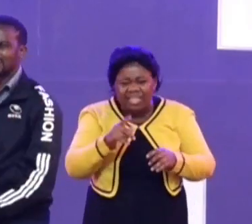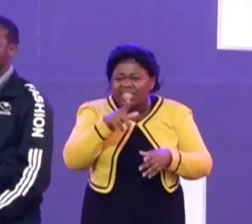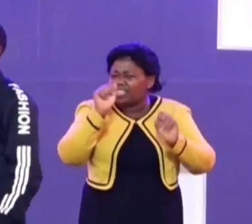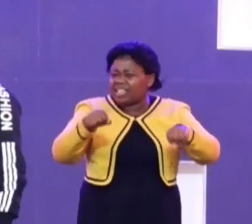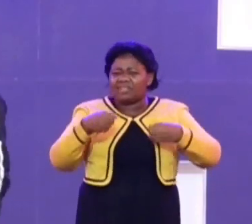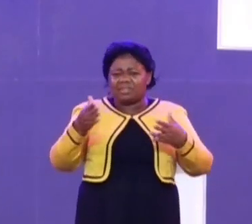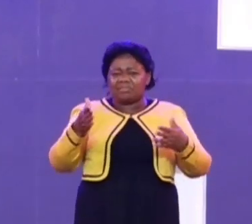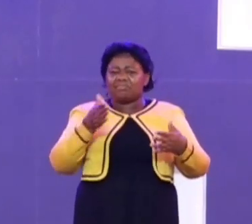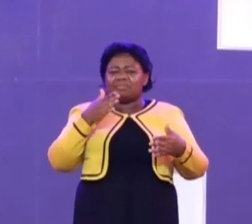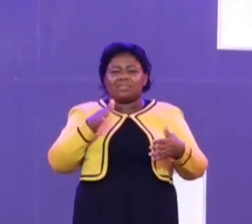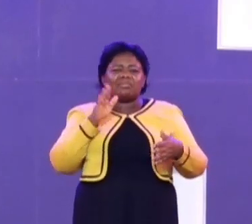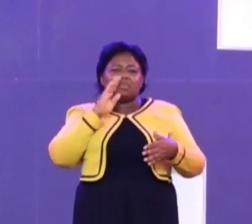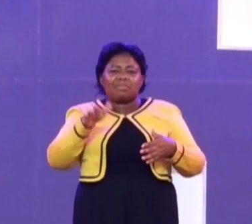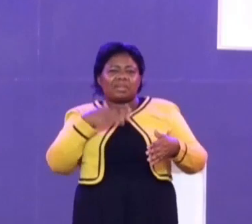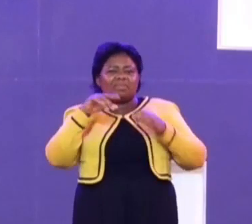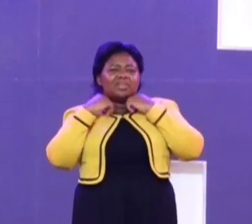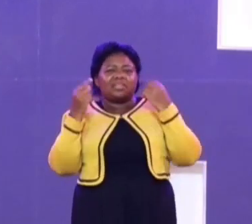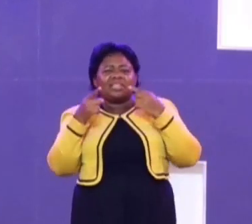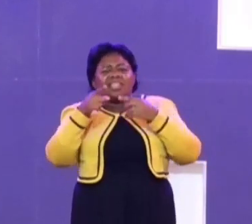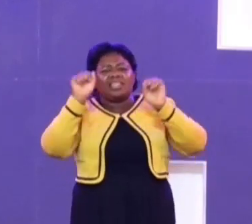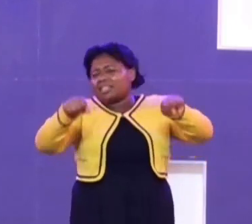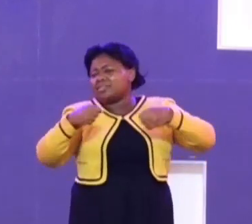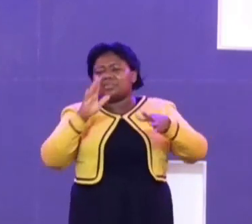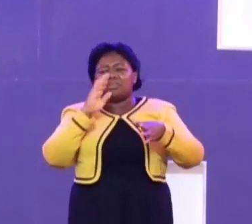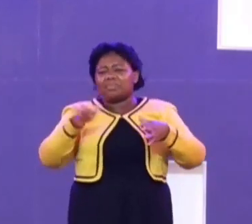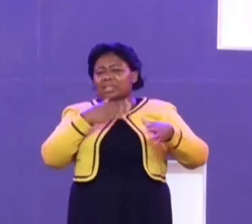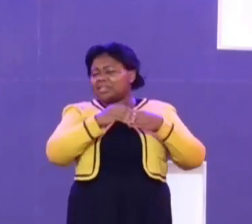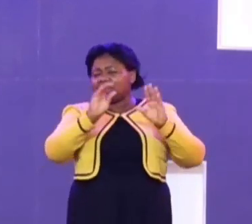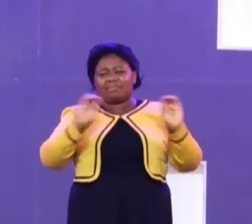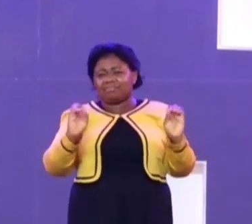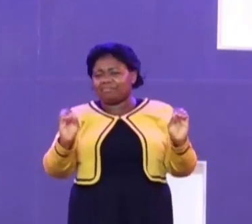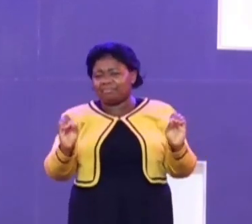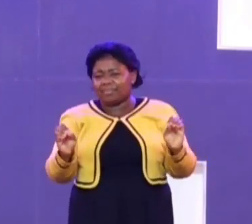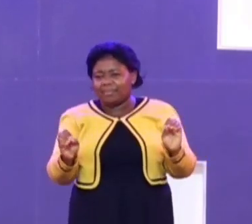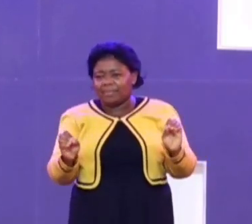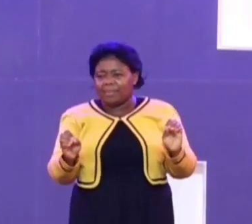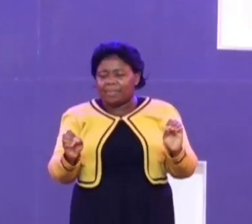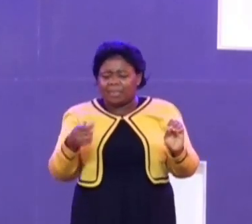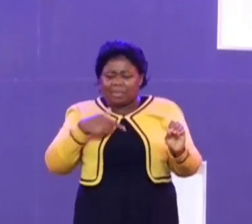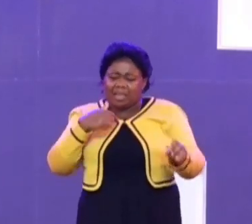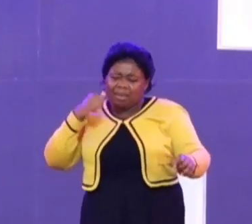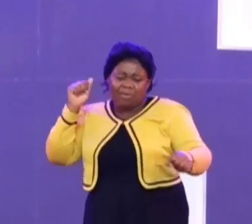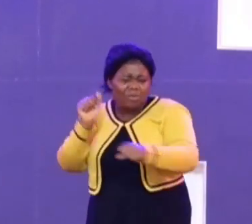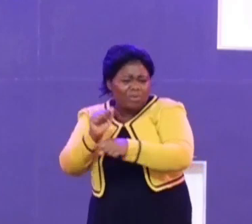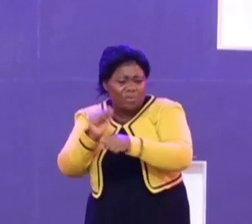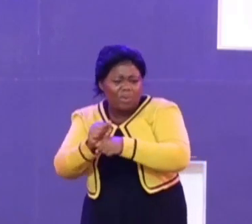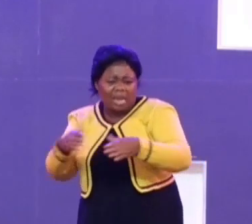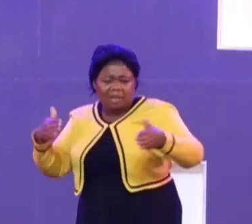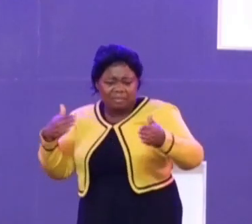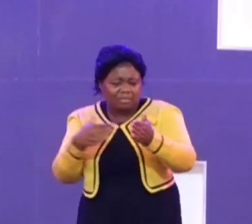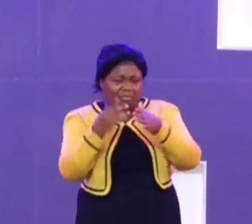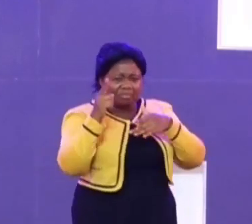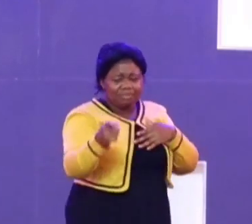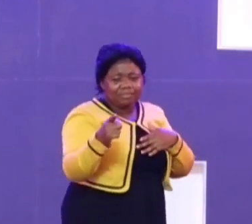pastor. Oyotasobola kuba musumba wange. That cannot be my leader. Oyotasobola kuba mukulembeze wange. I will work against him. Ngenda